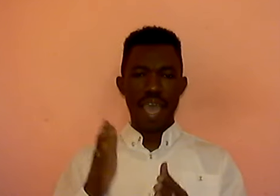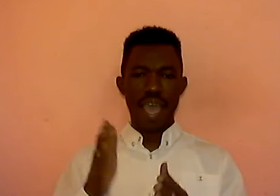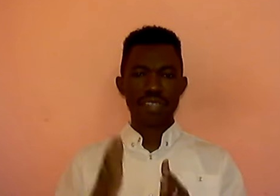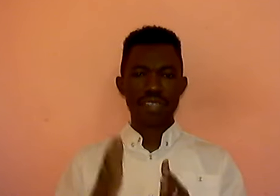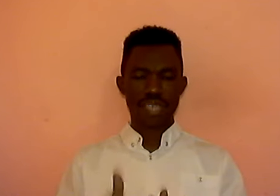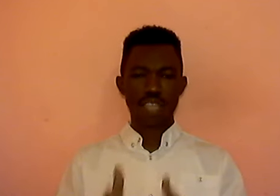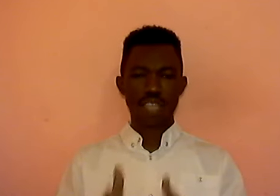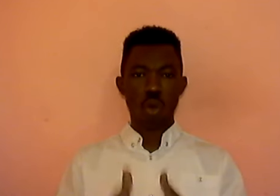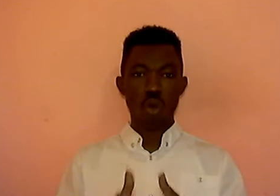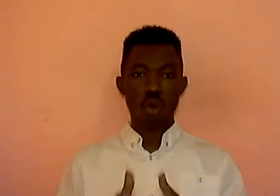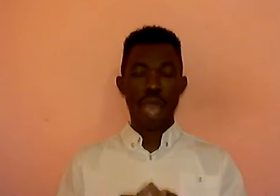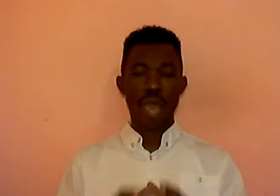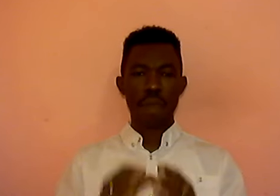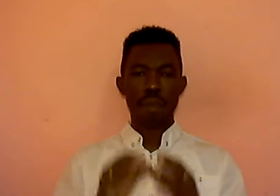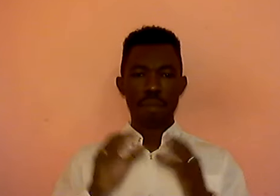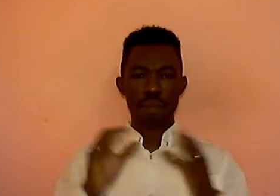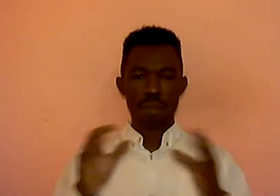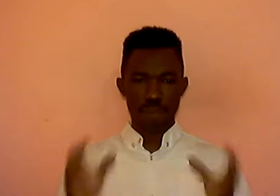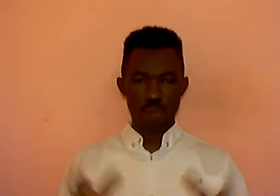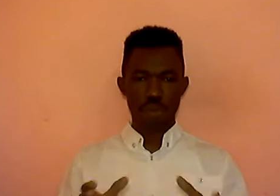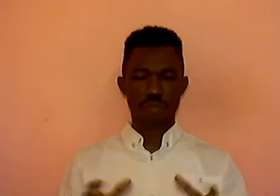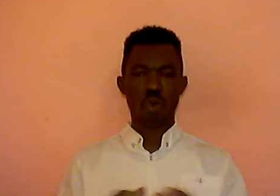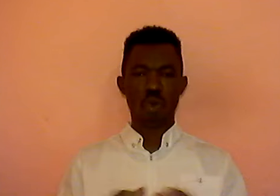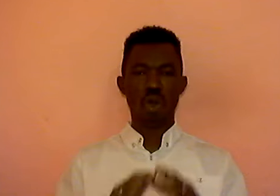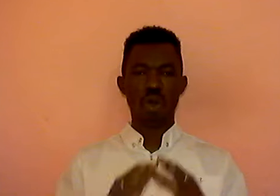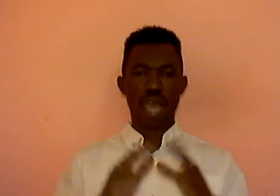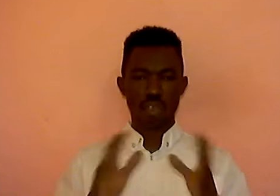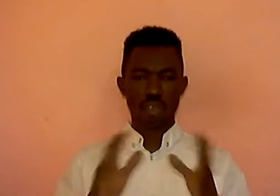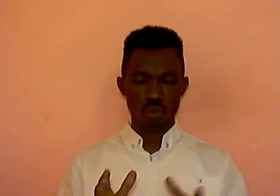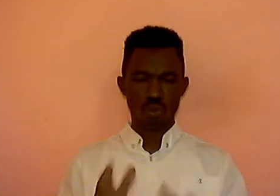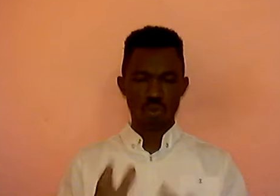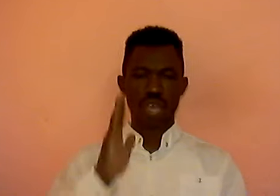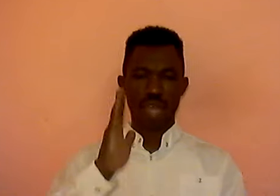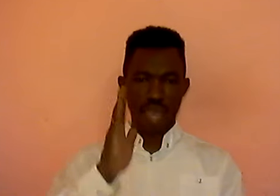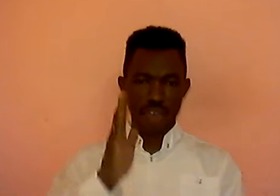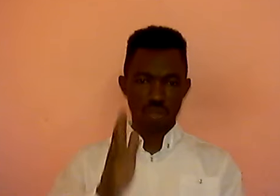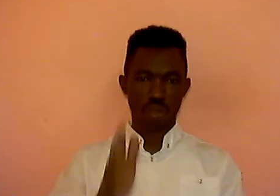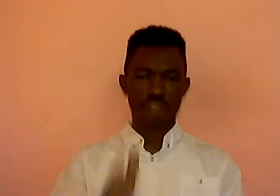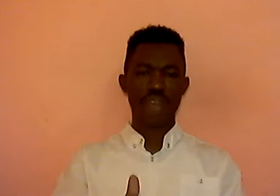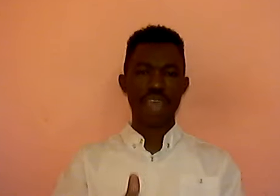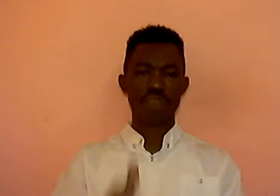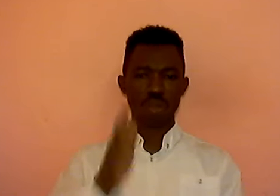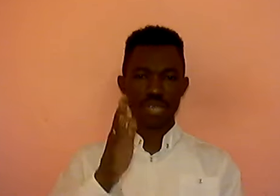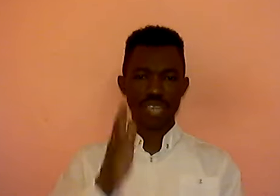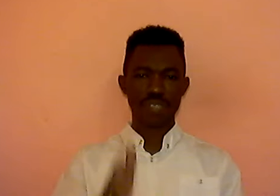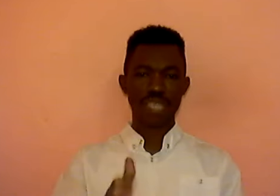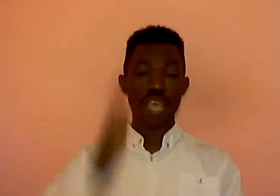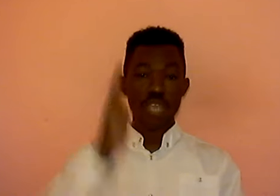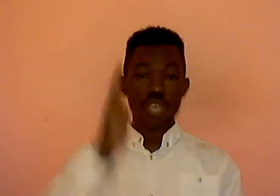and said that all are beautiful, all are good, have nullified what the devil said.